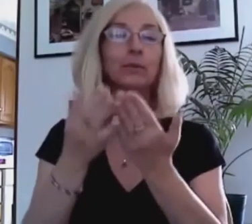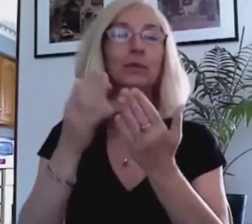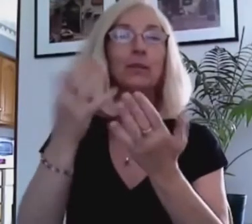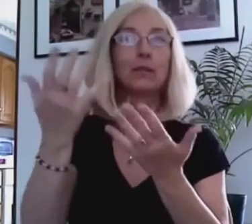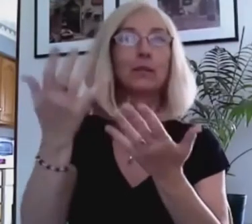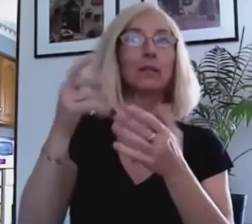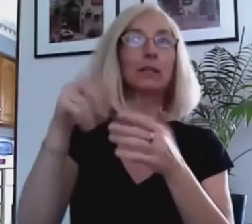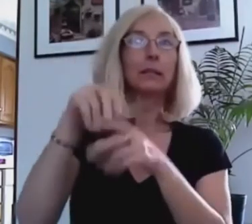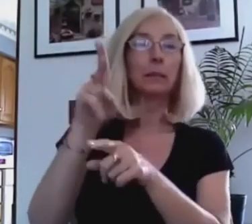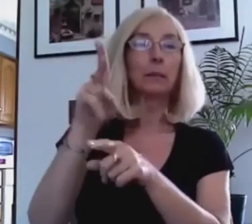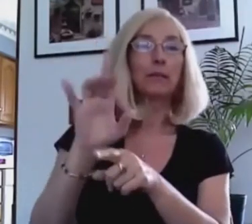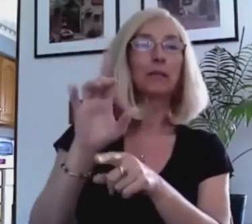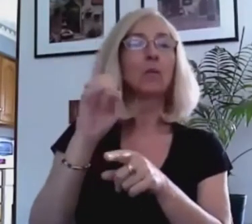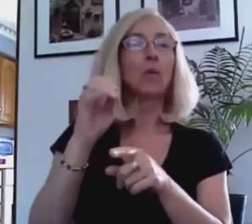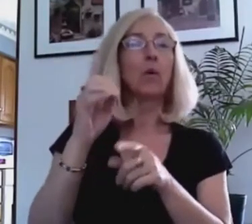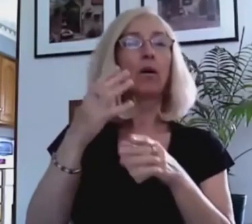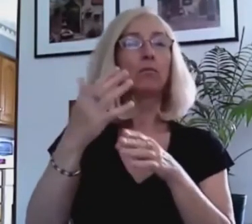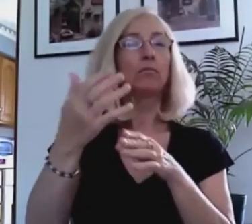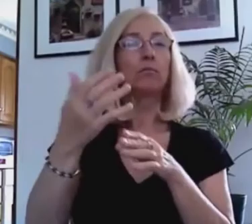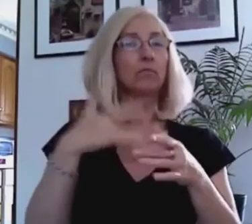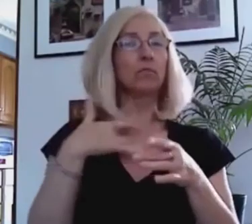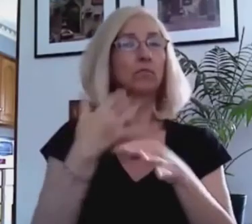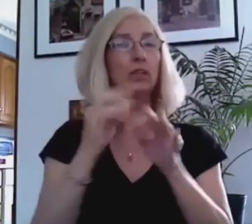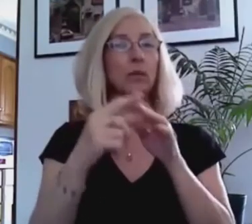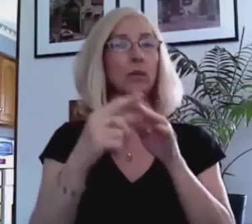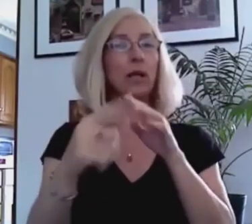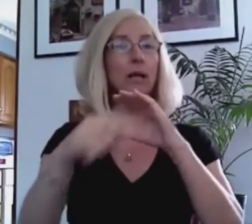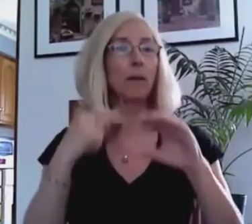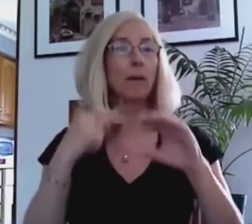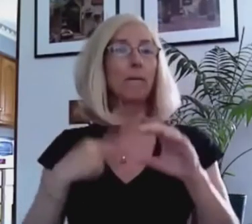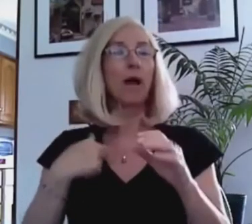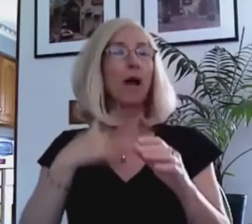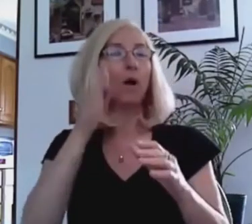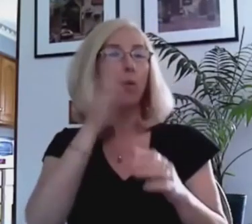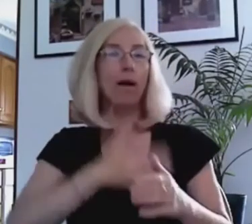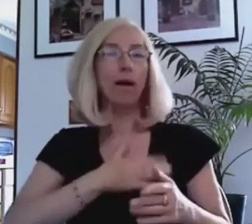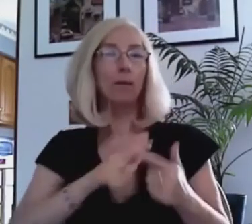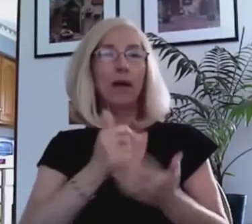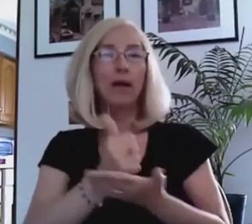you feel comfortable posting that, and I'll do my best as well.